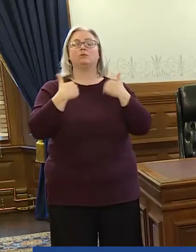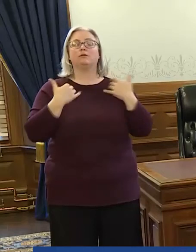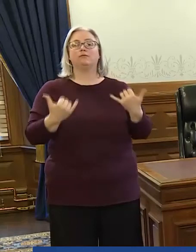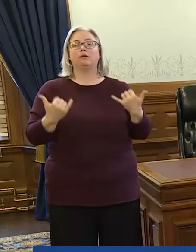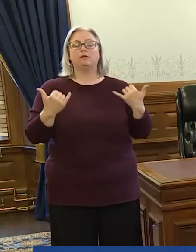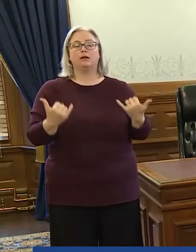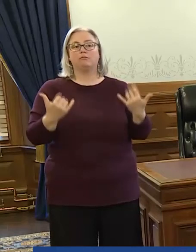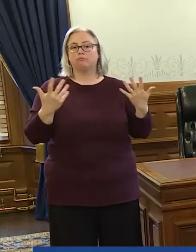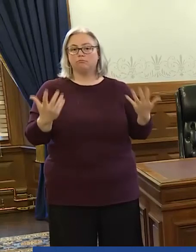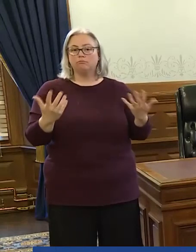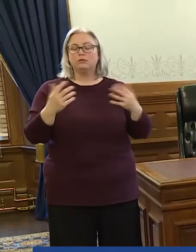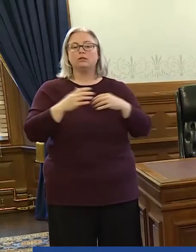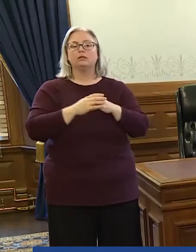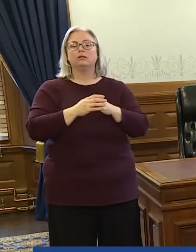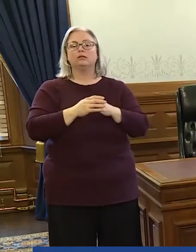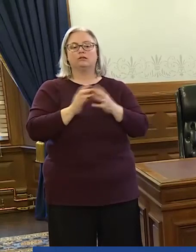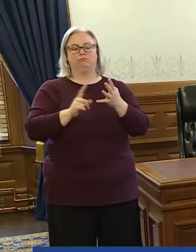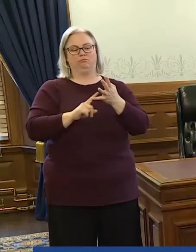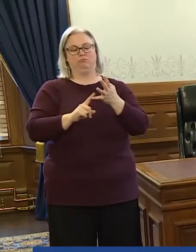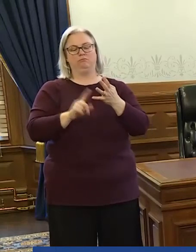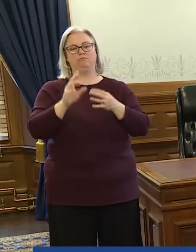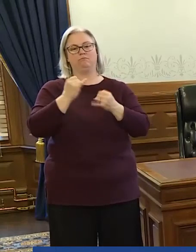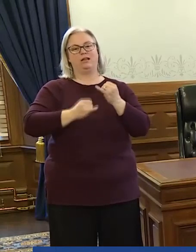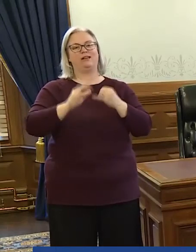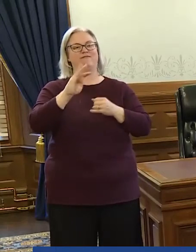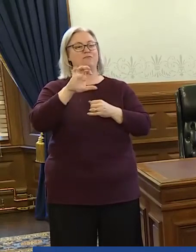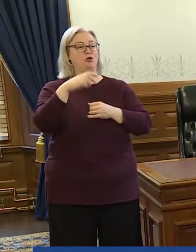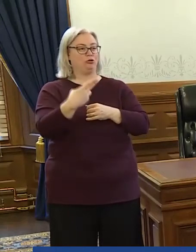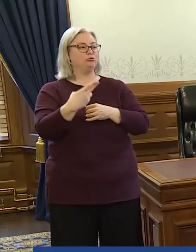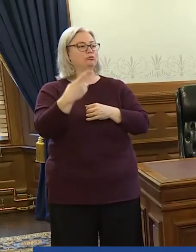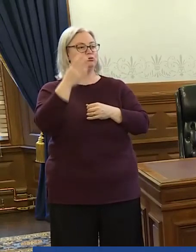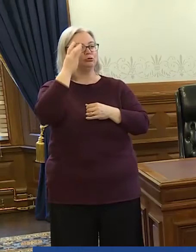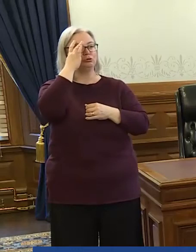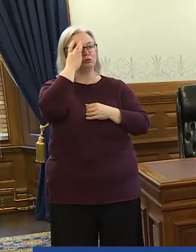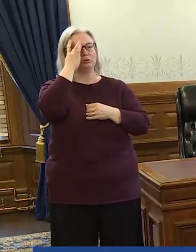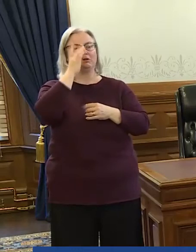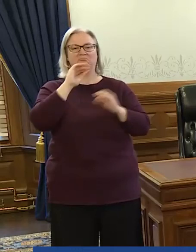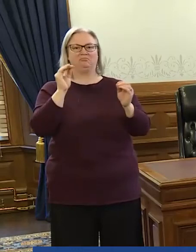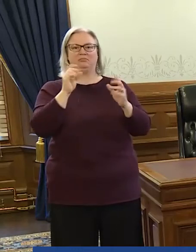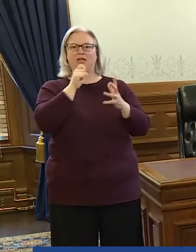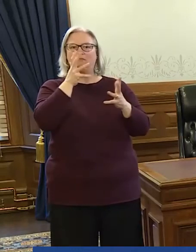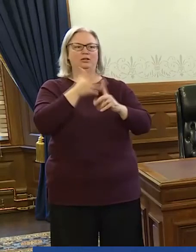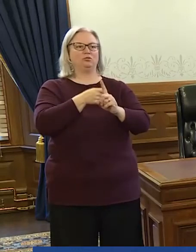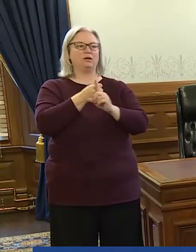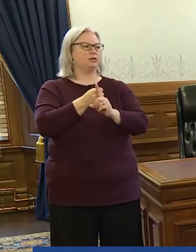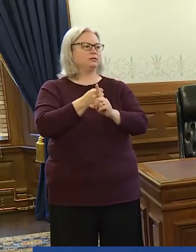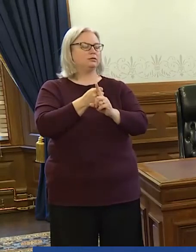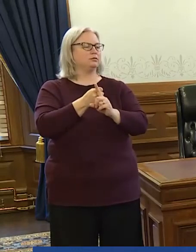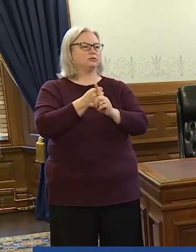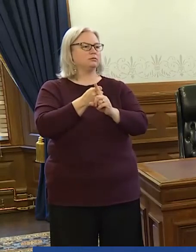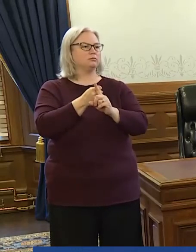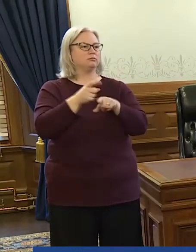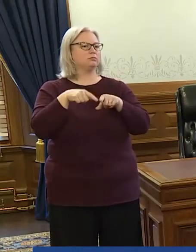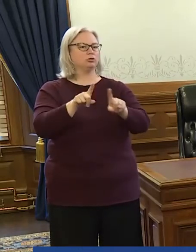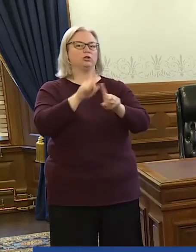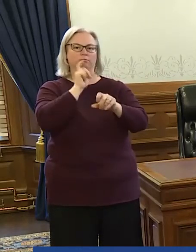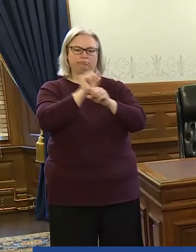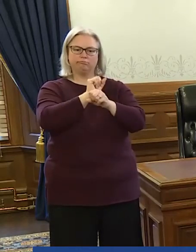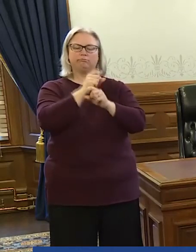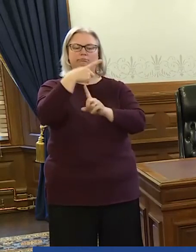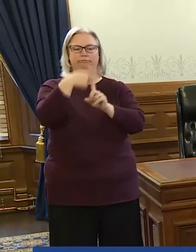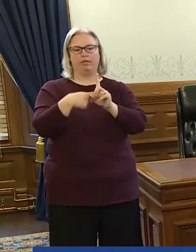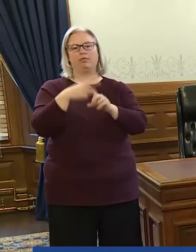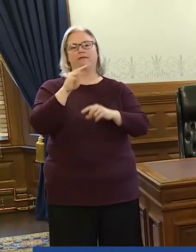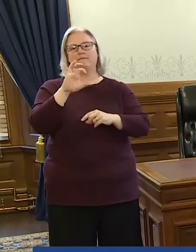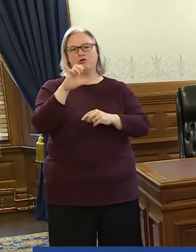right now are sort of our end of March, and there was not much impact during the actual month